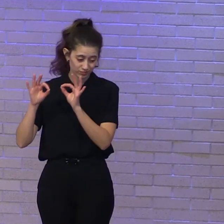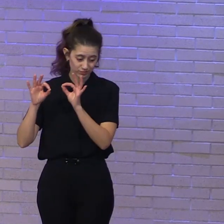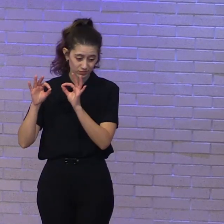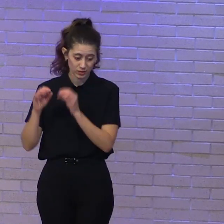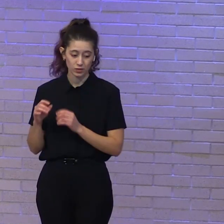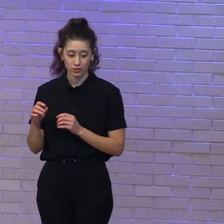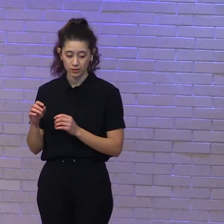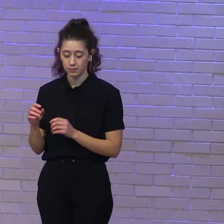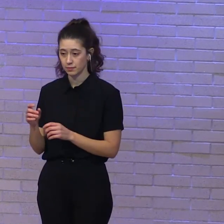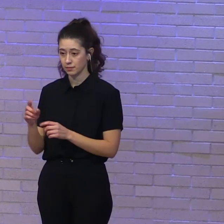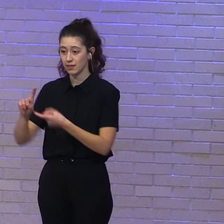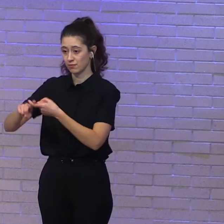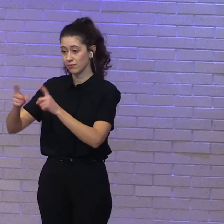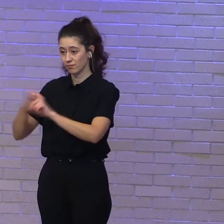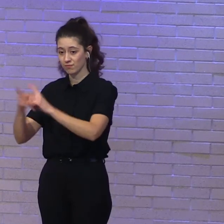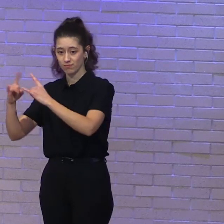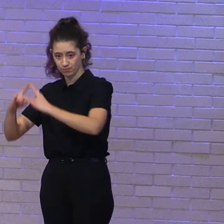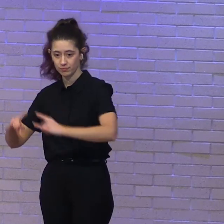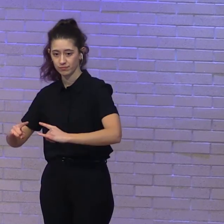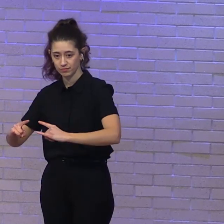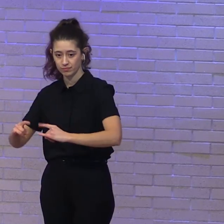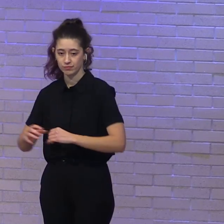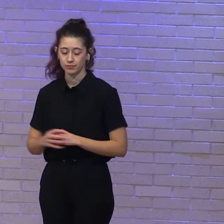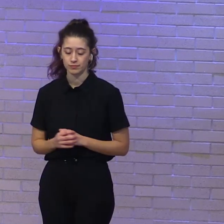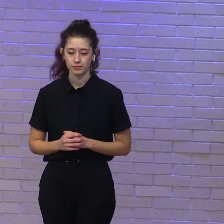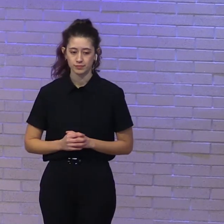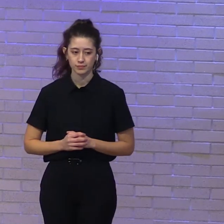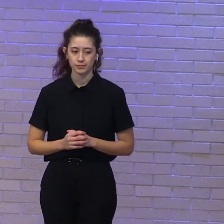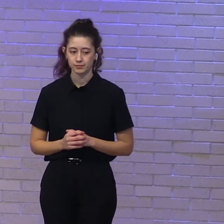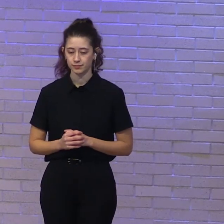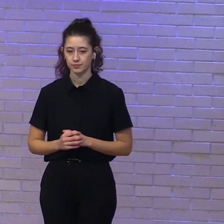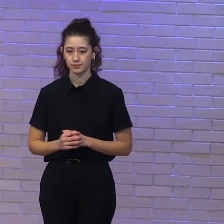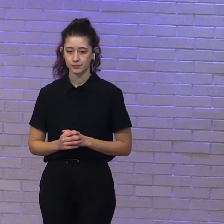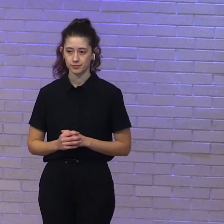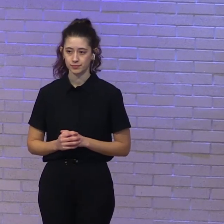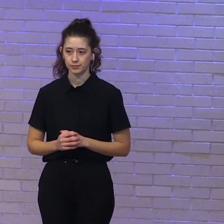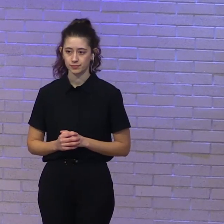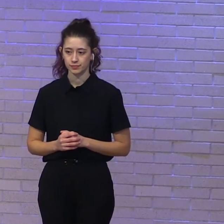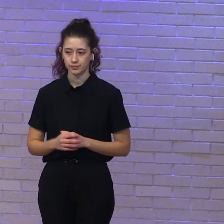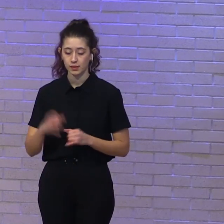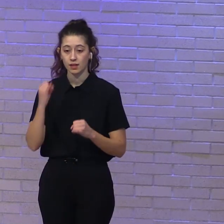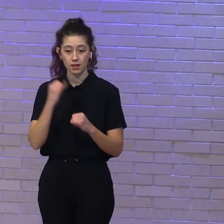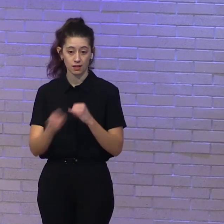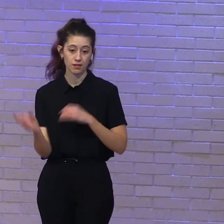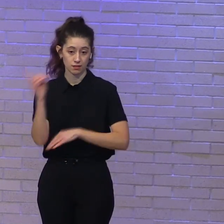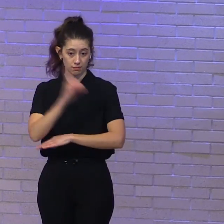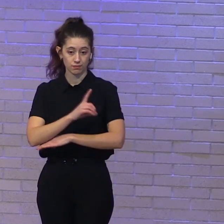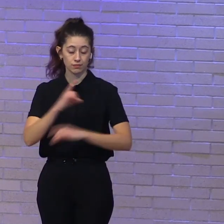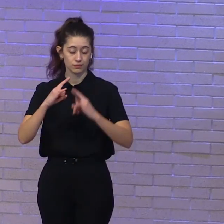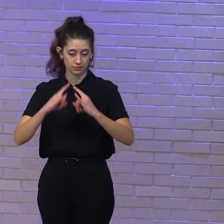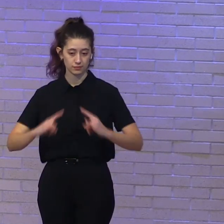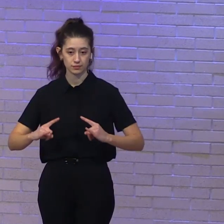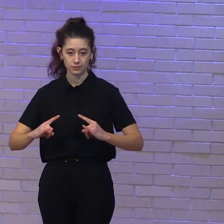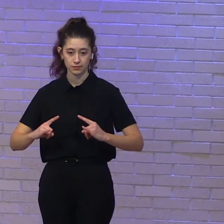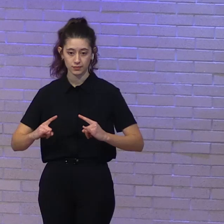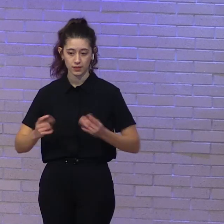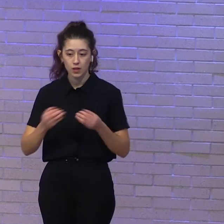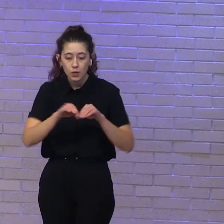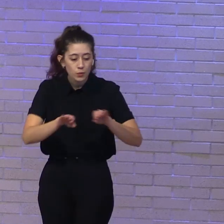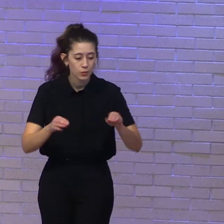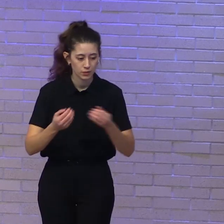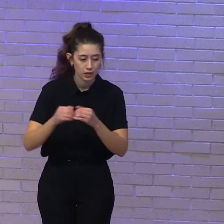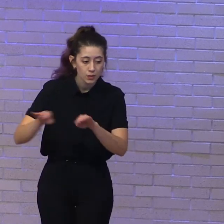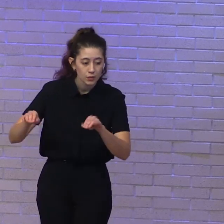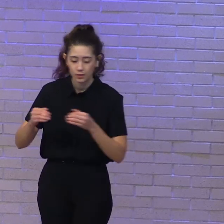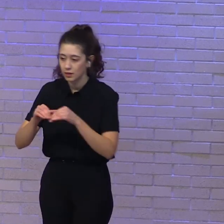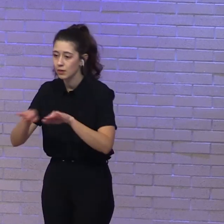So moving on to my last day at camp, we went swimming for a final time, doing all the things we told our campers we shouldn't